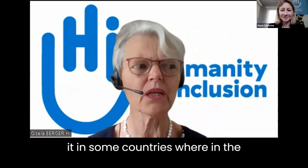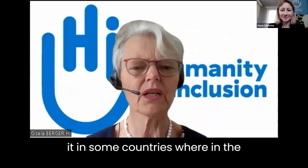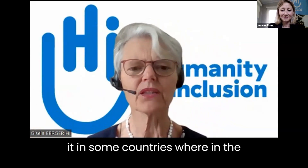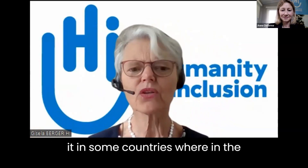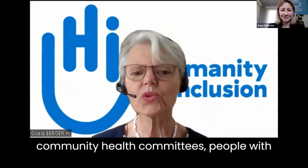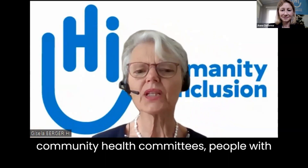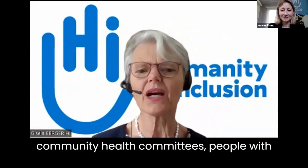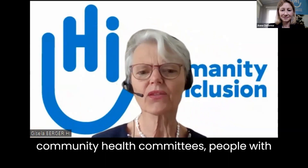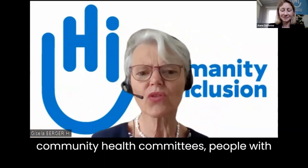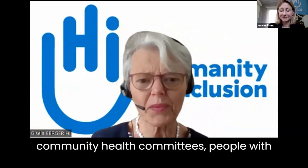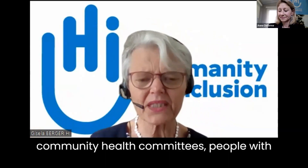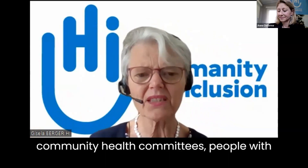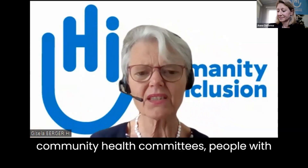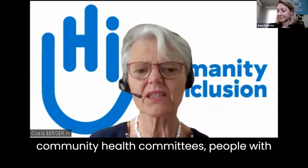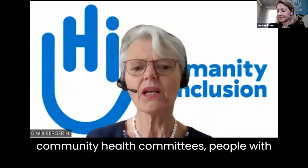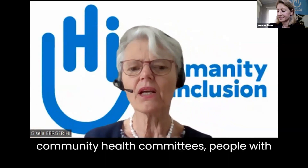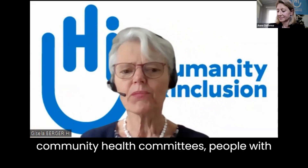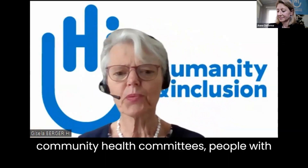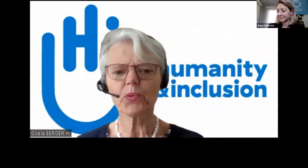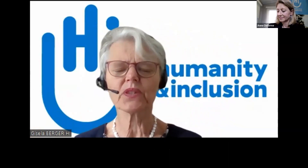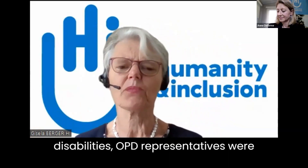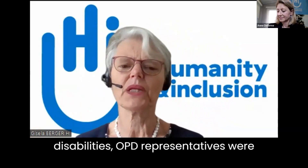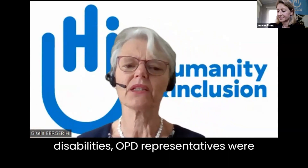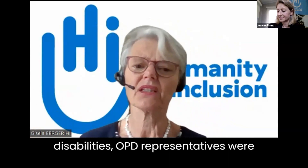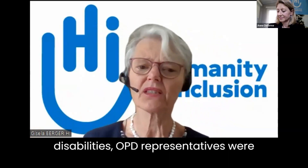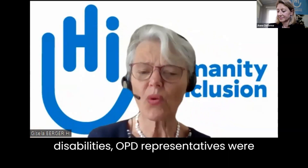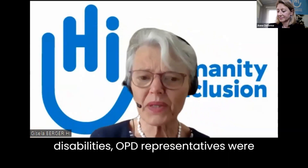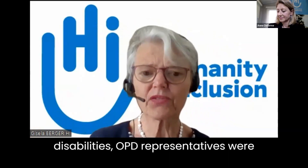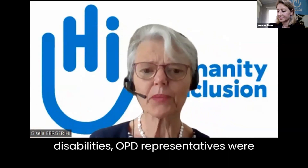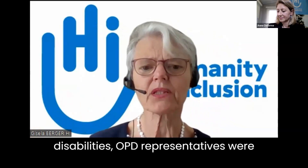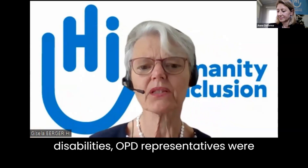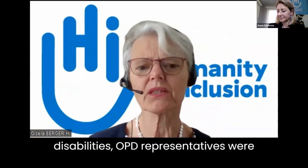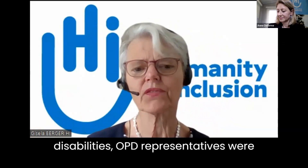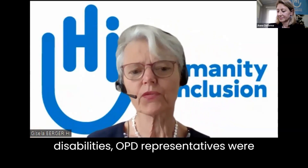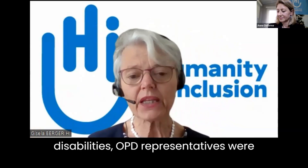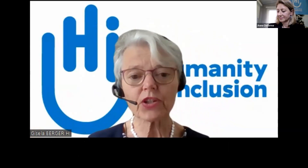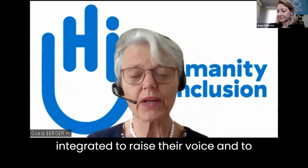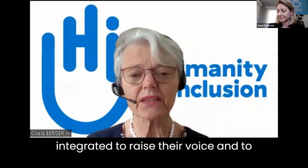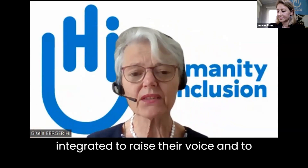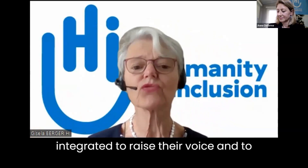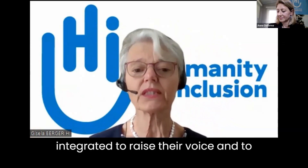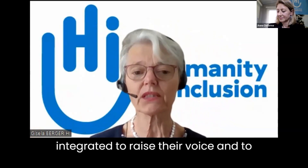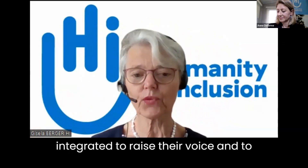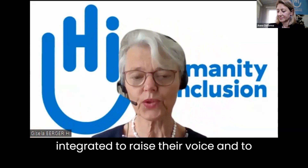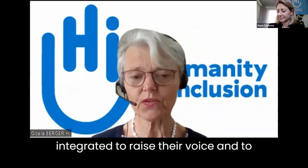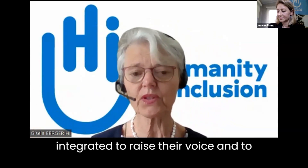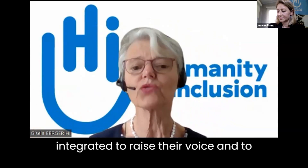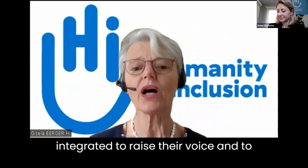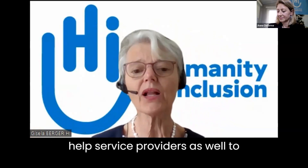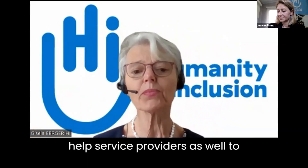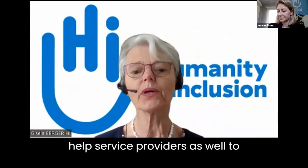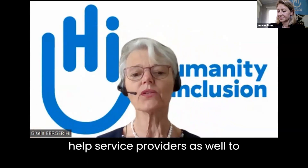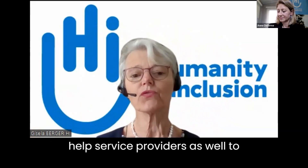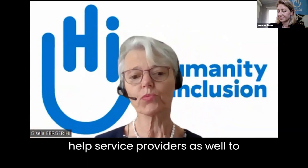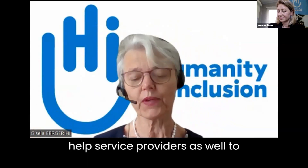countries where in the community health committees, people with disabilities, OPD representatives were integrated to raise their voice and